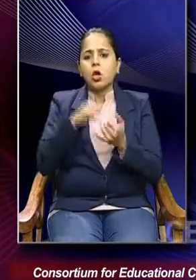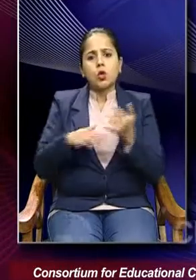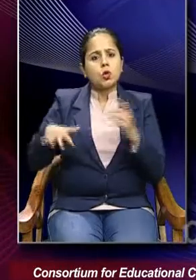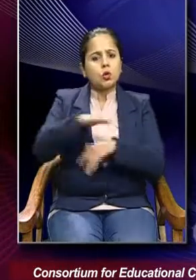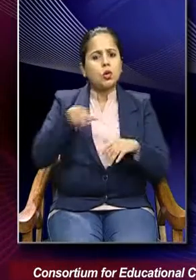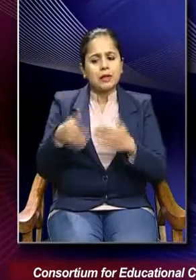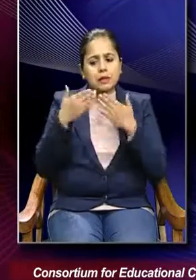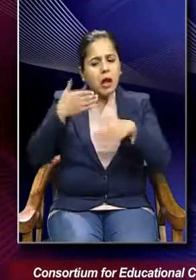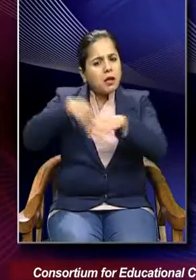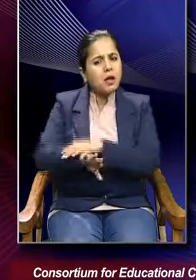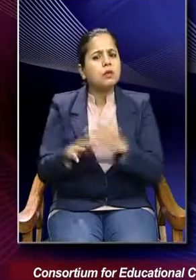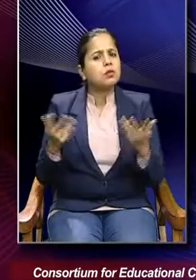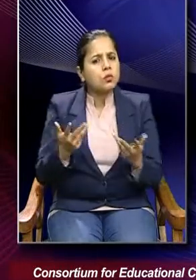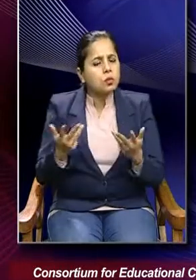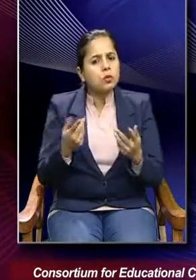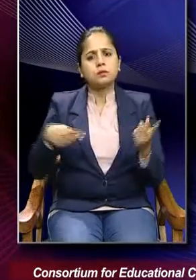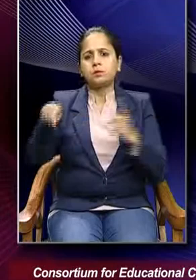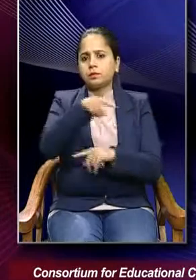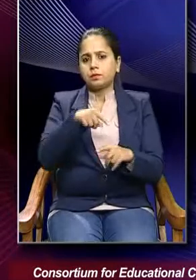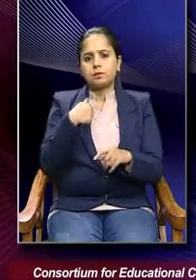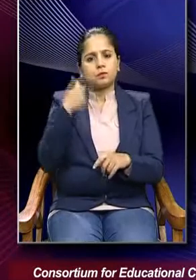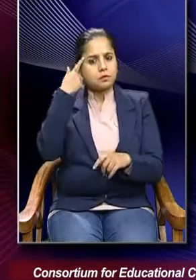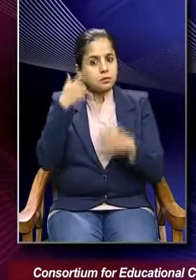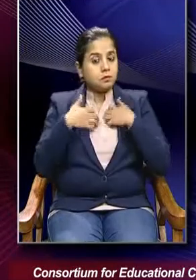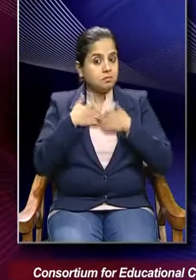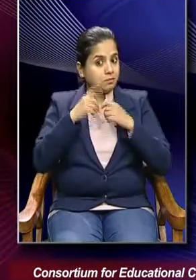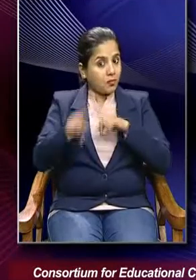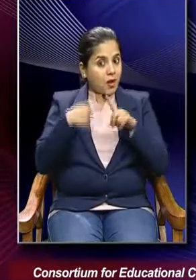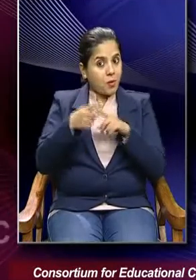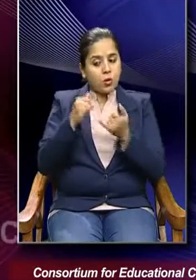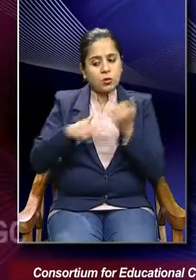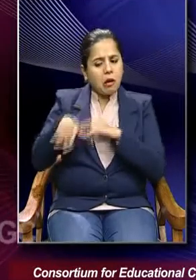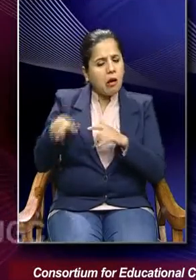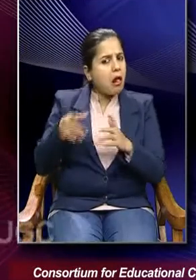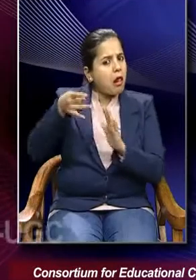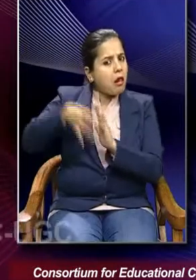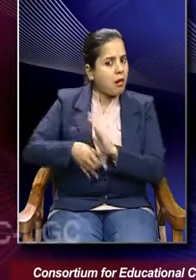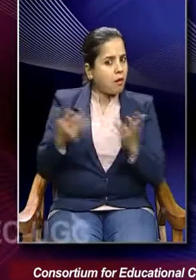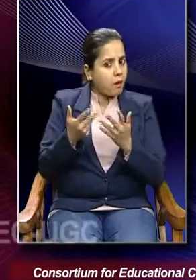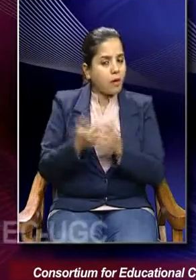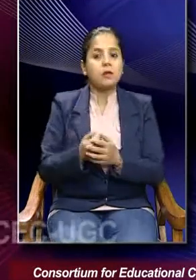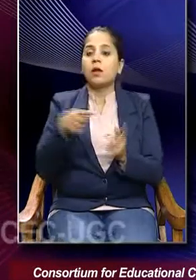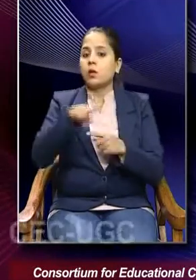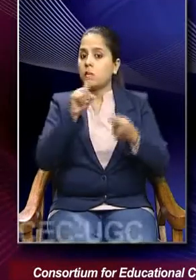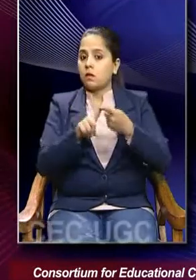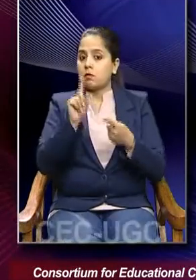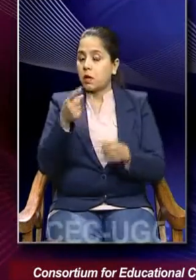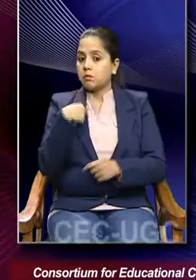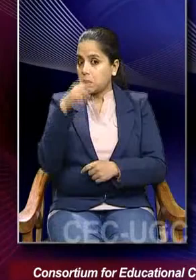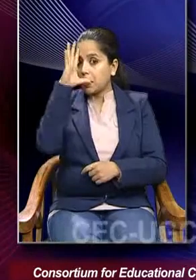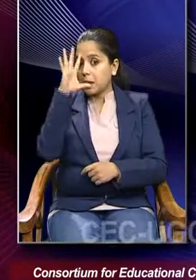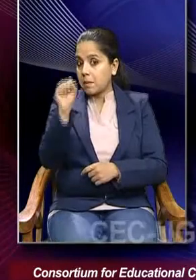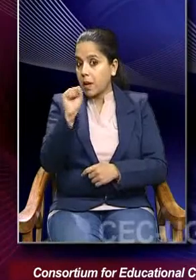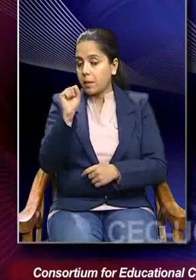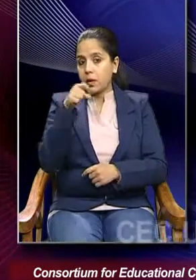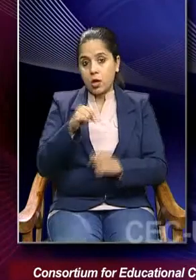sociologists study? What are so interesting about sociologists? And the first thing that we need to keep in mind is